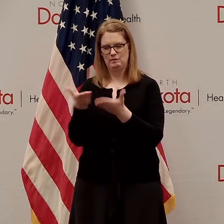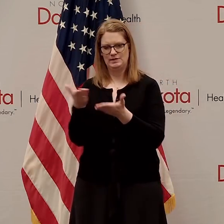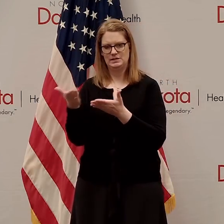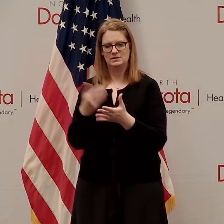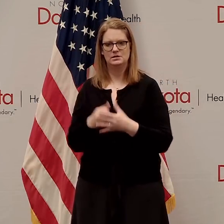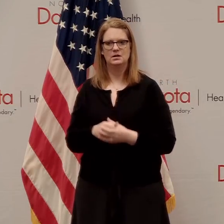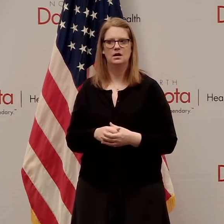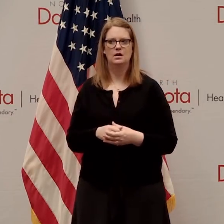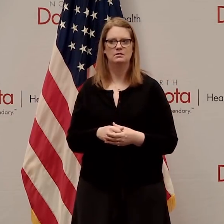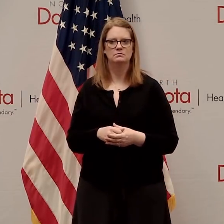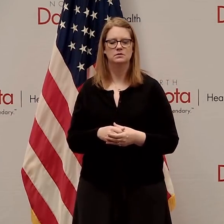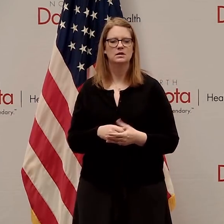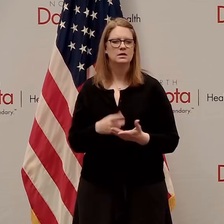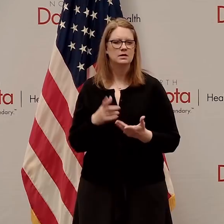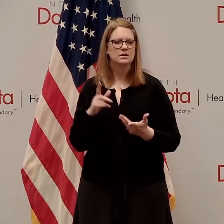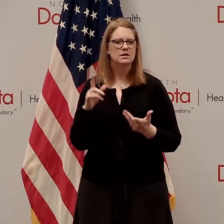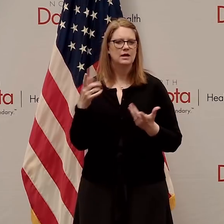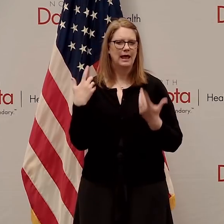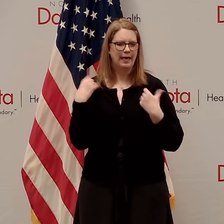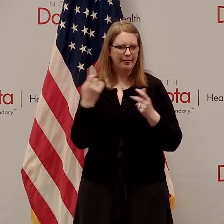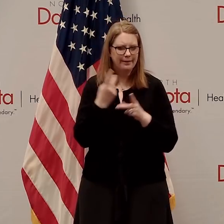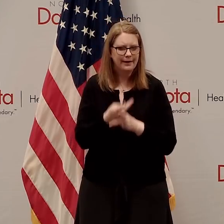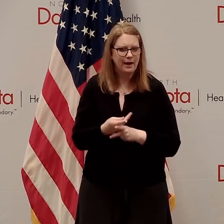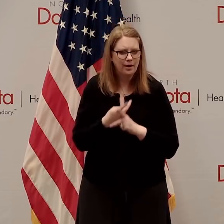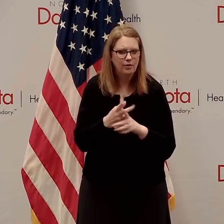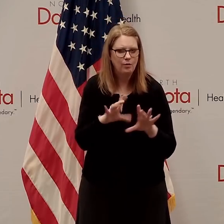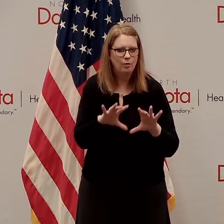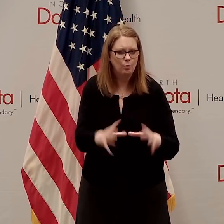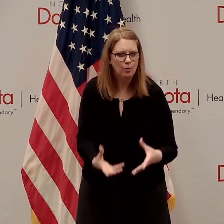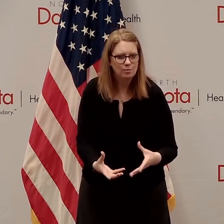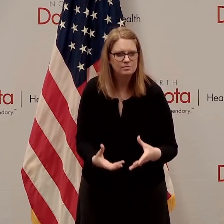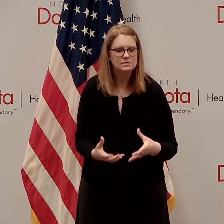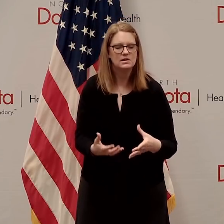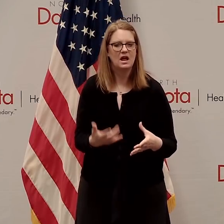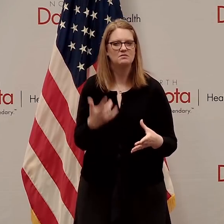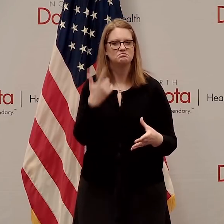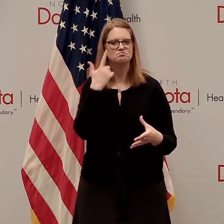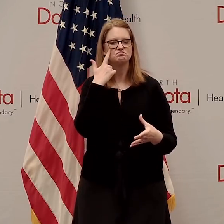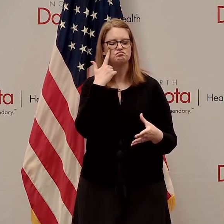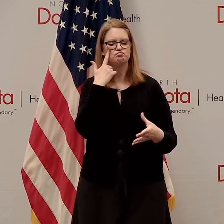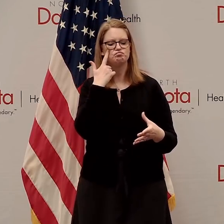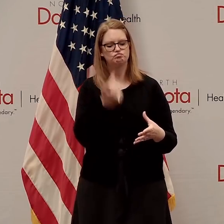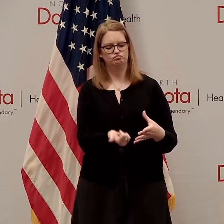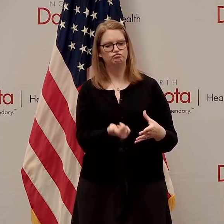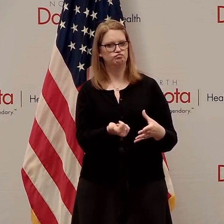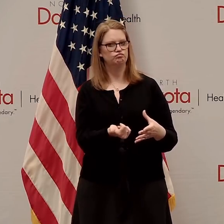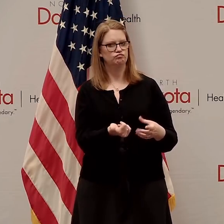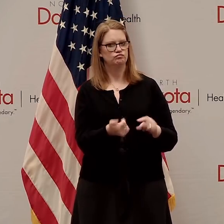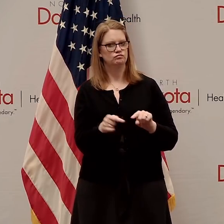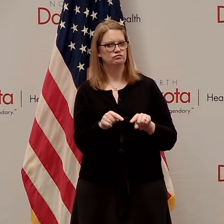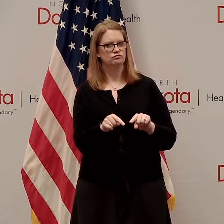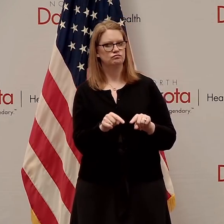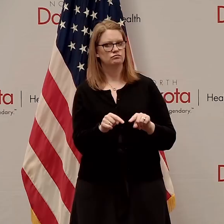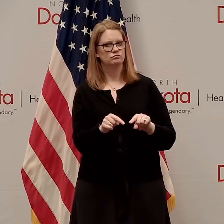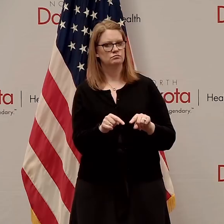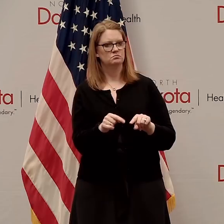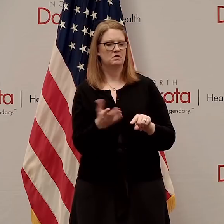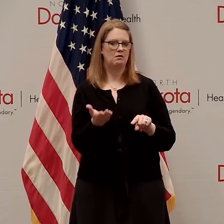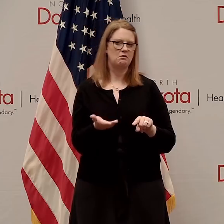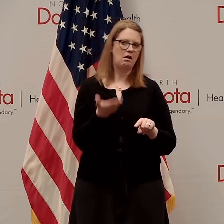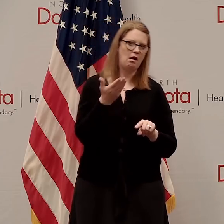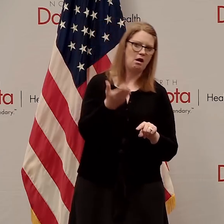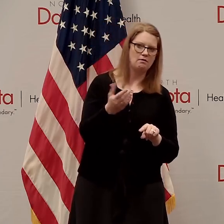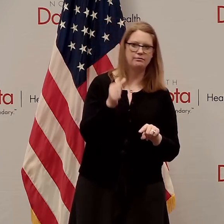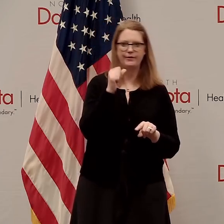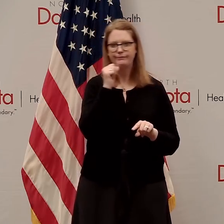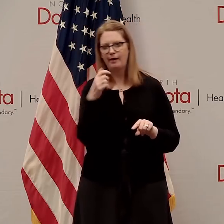were healthcare organizations that made their own decisions about whether or not they would offer elective surgeries or